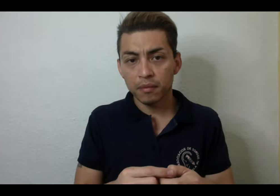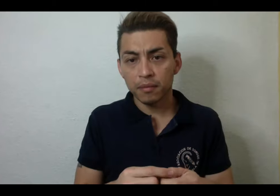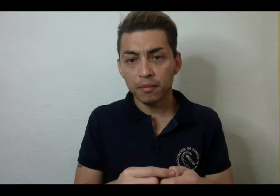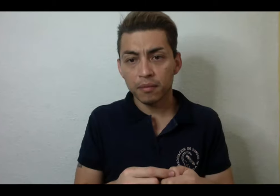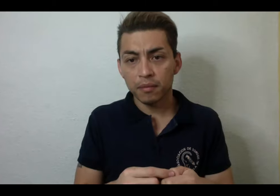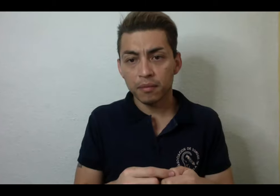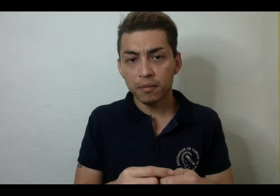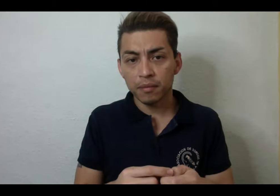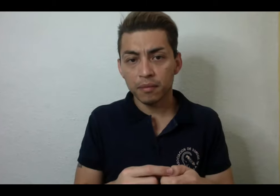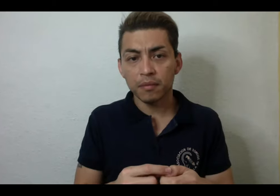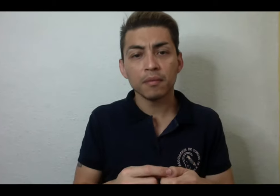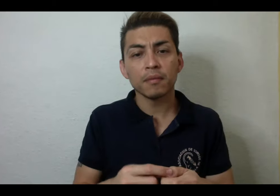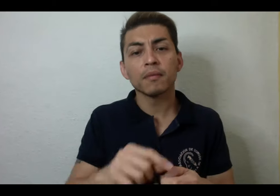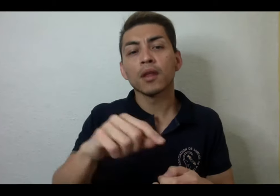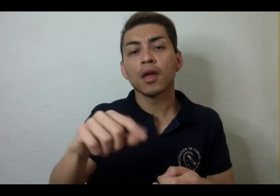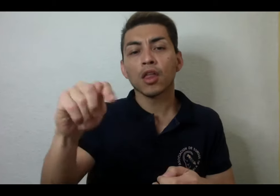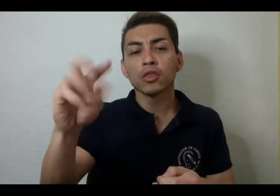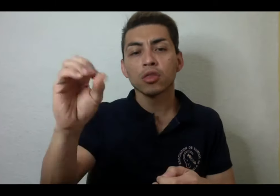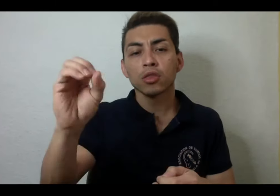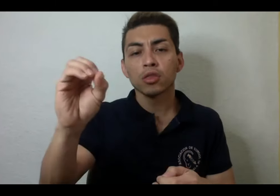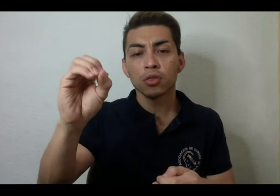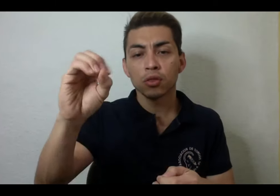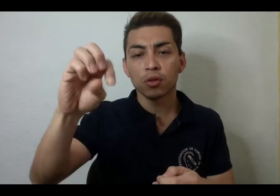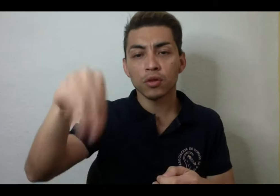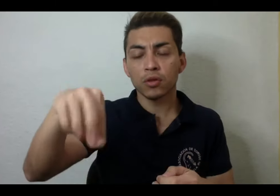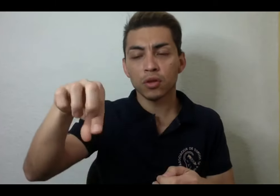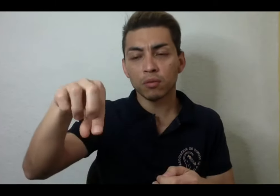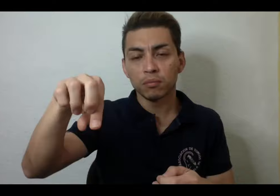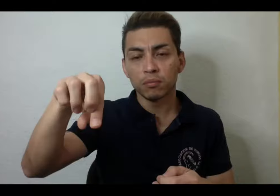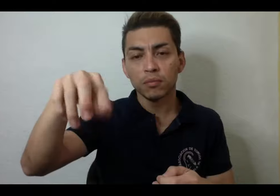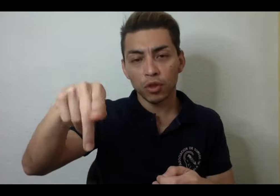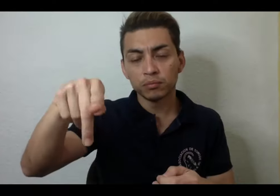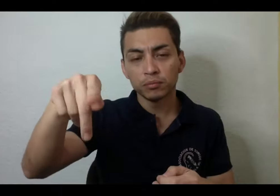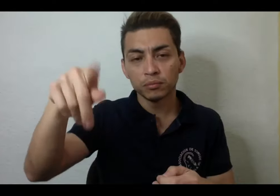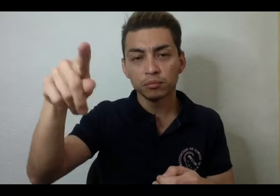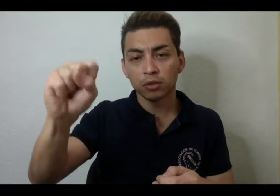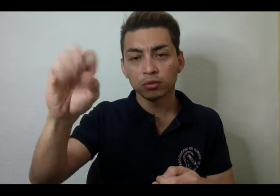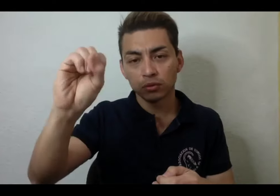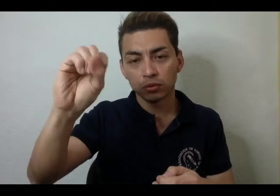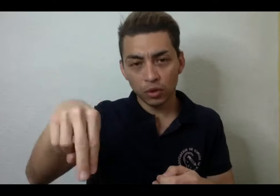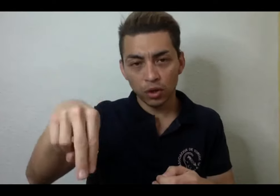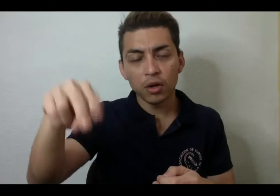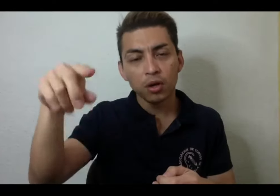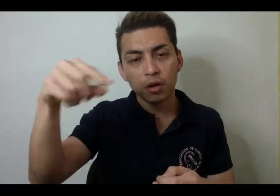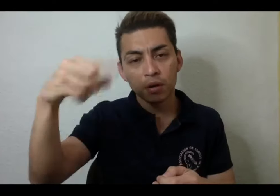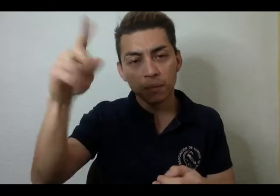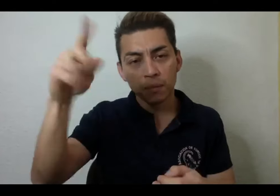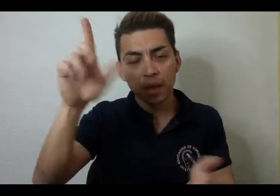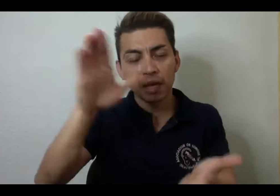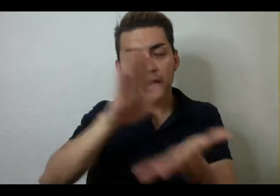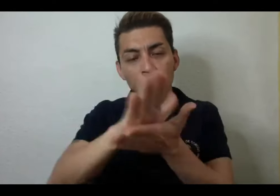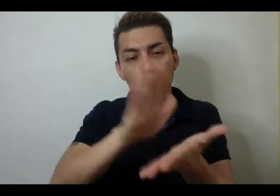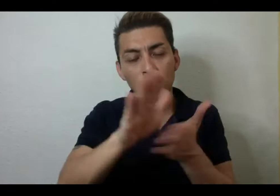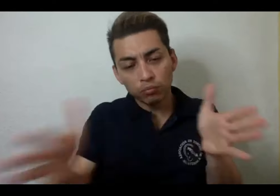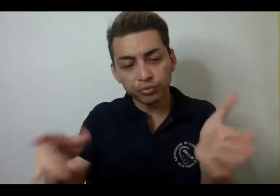Canute Thompson, PhD, Head of the Caribbean Center for Educational Planning and Senior Lecturer, Educational Policy